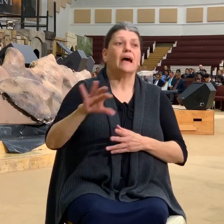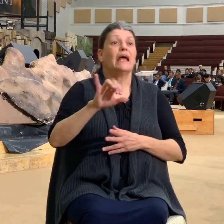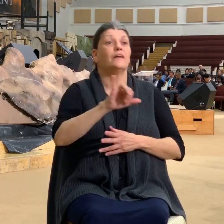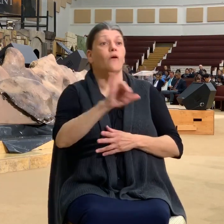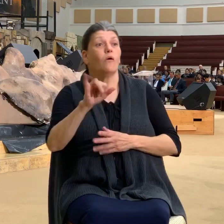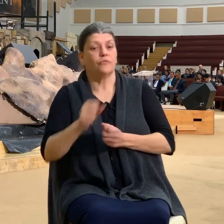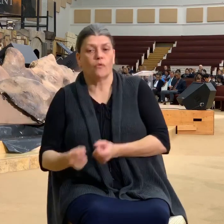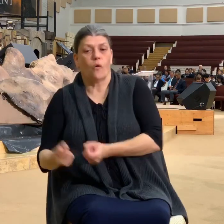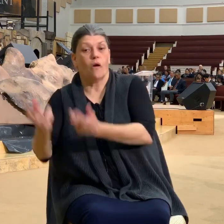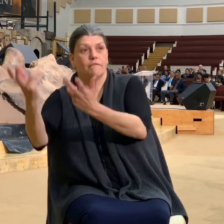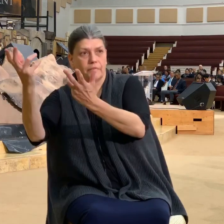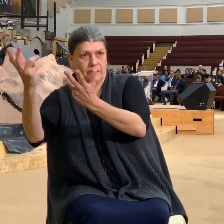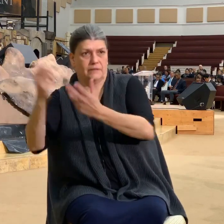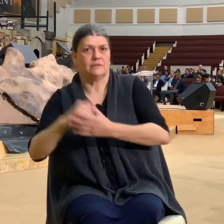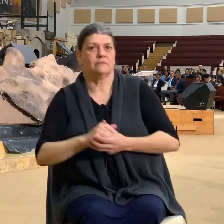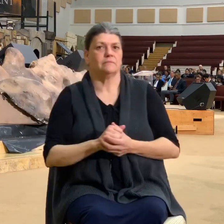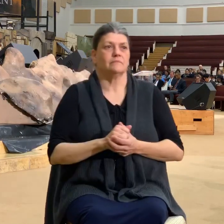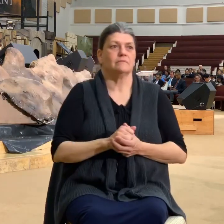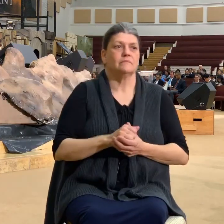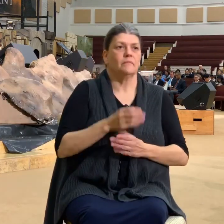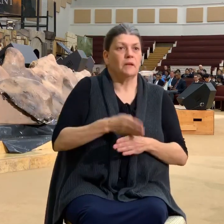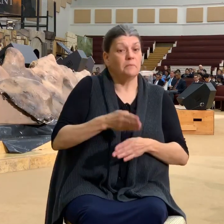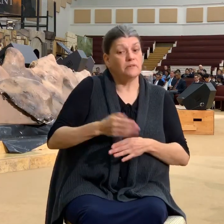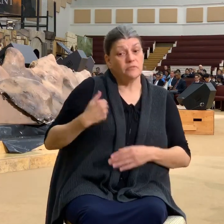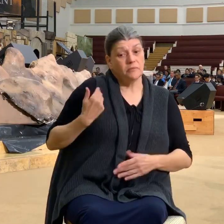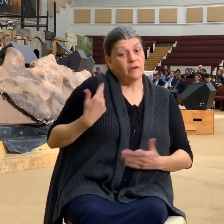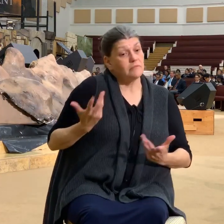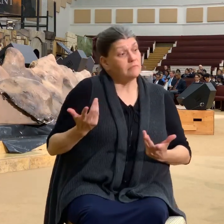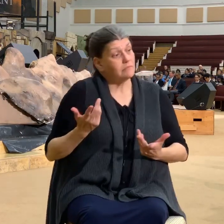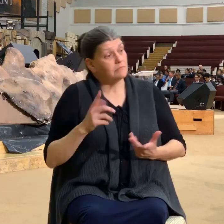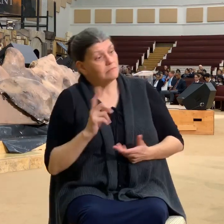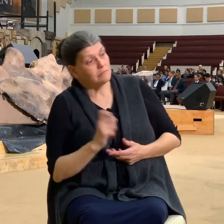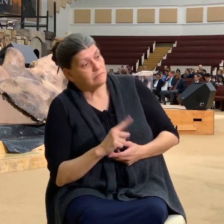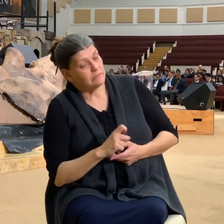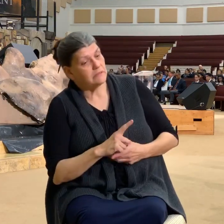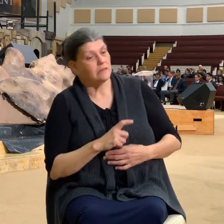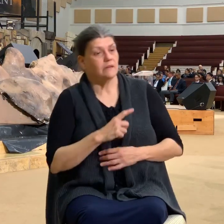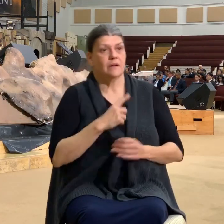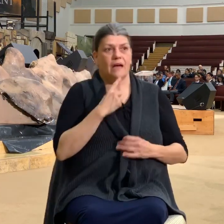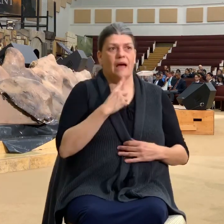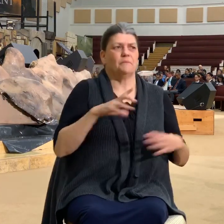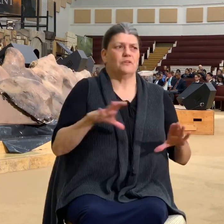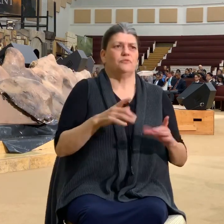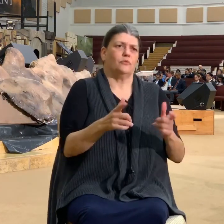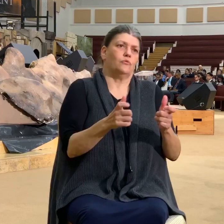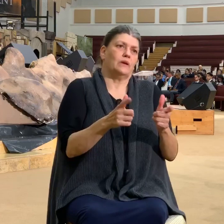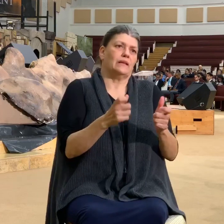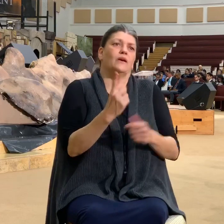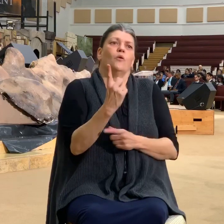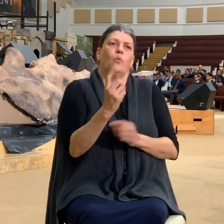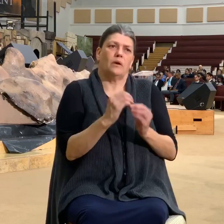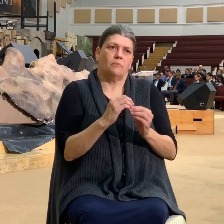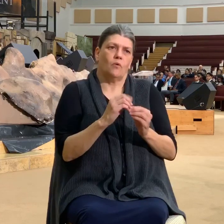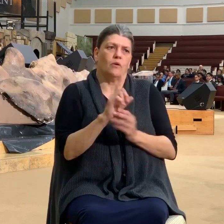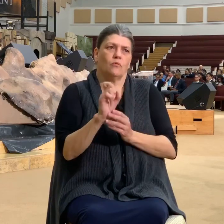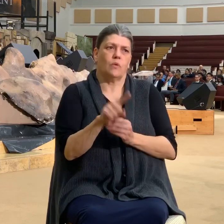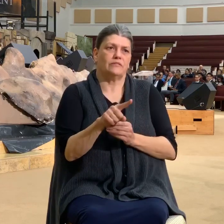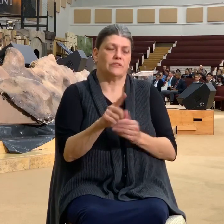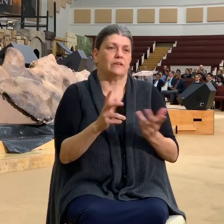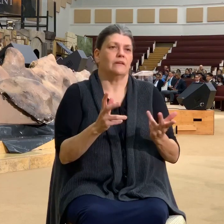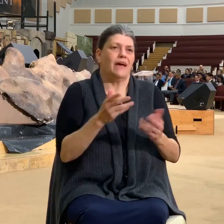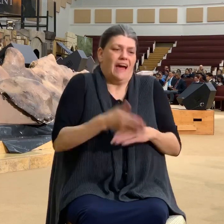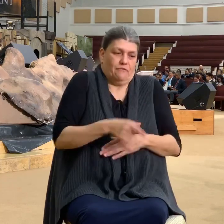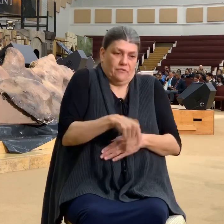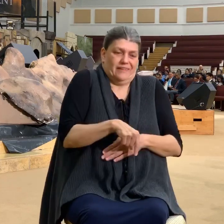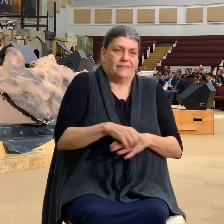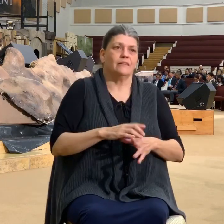offering. So, Bishop Young or Pastor? I'll do this quickly. We have one more question after this. But I do want